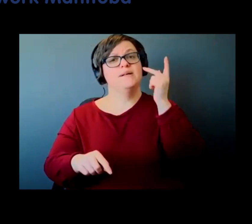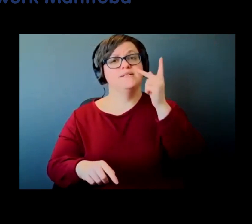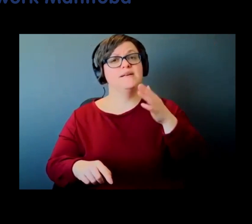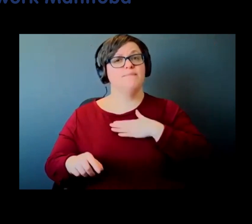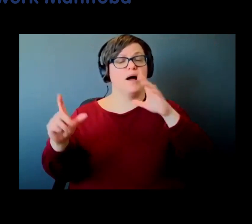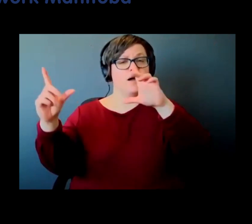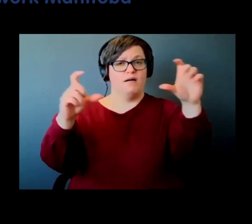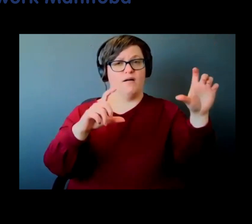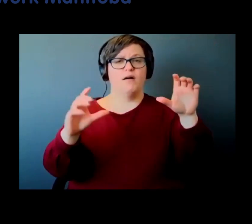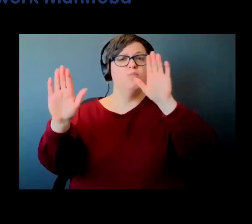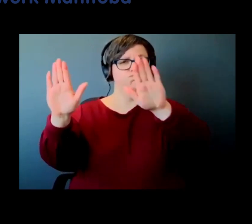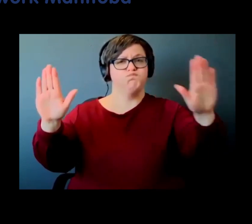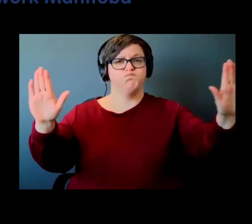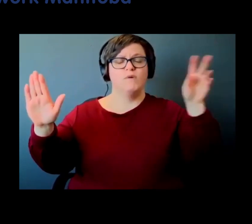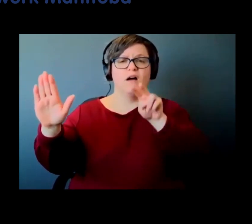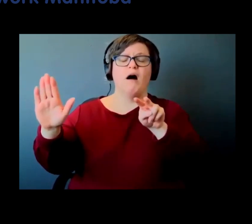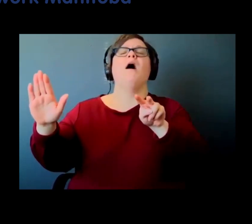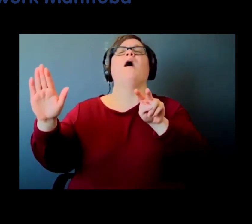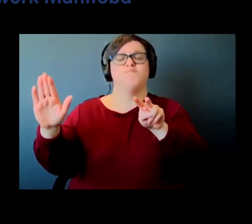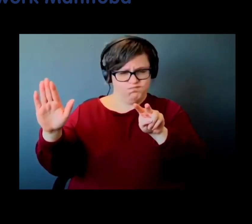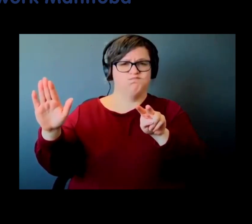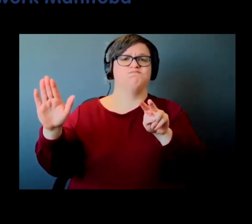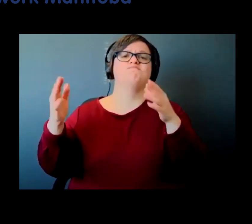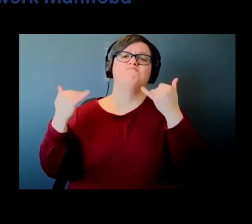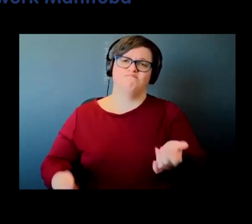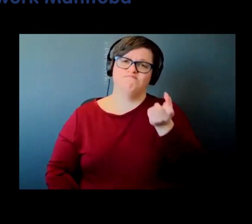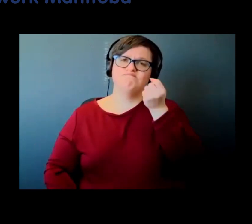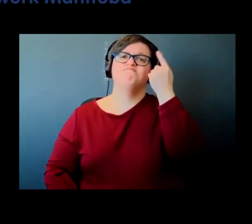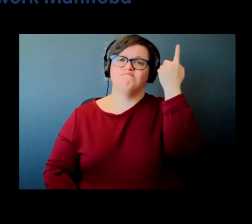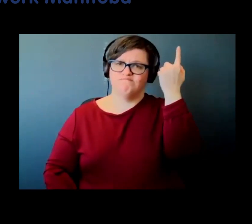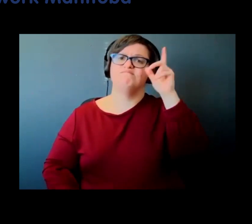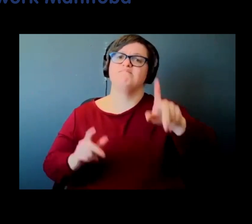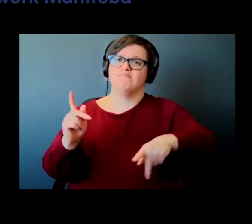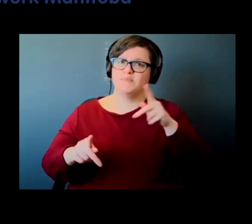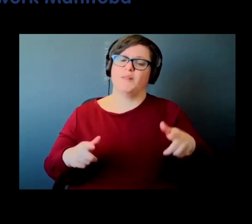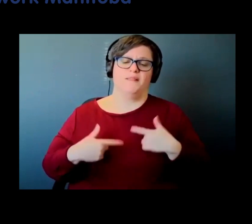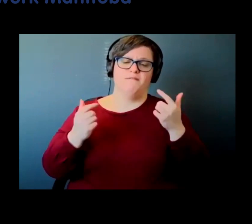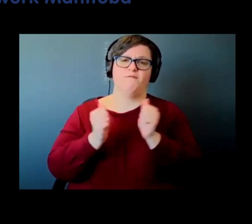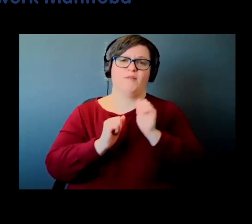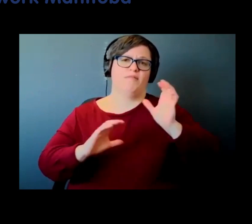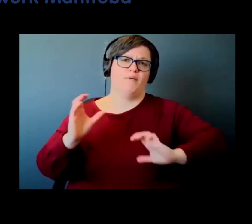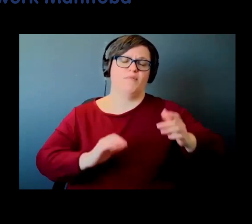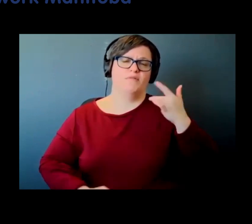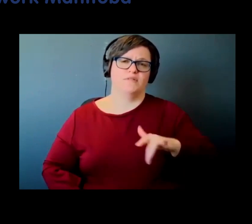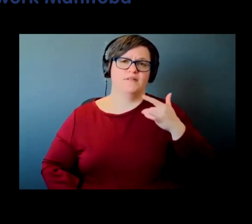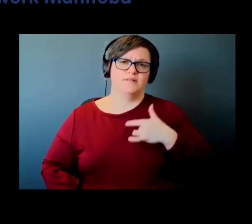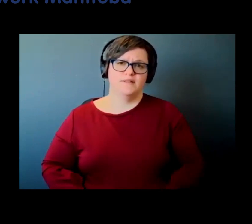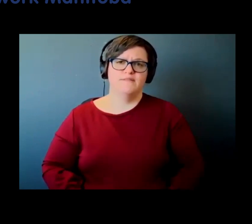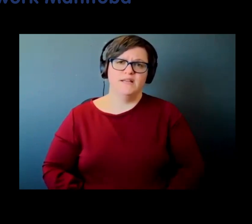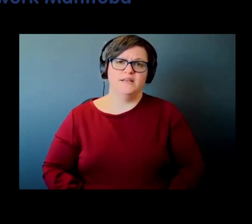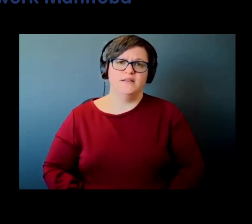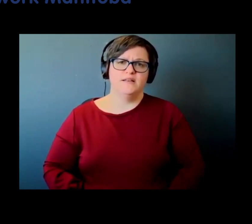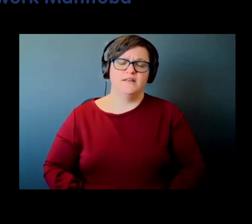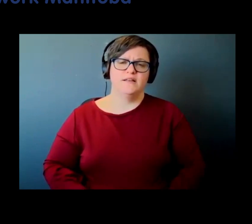understood, and now they understand. And some even said they're even going to go try and find the people that they didn't,